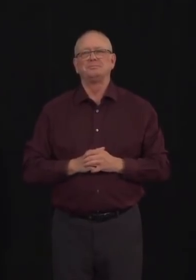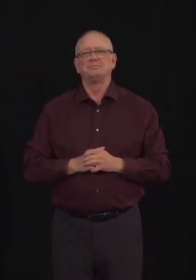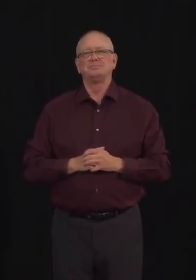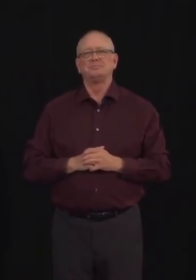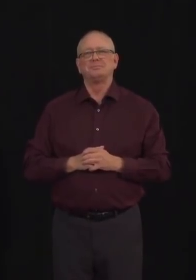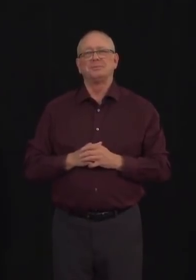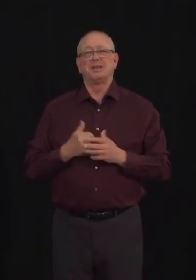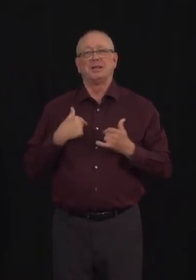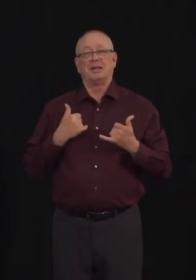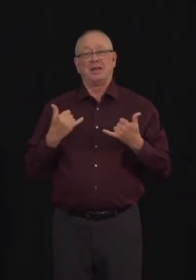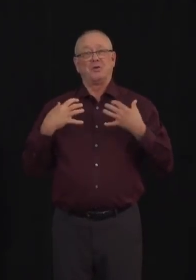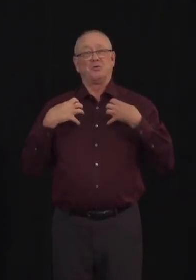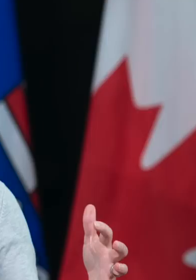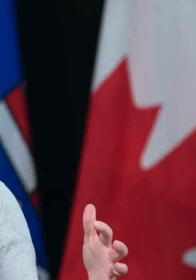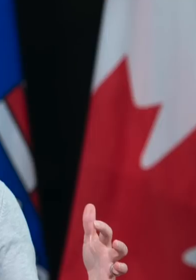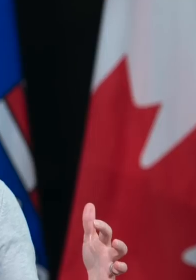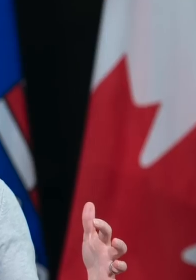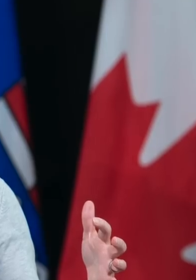report that